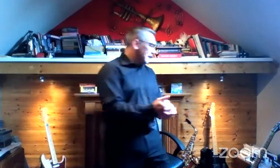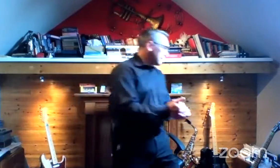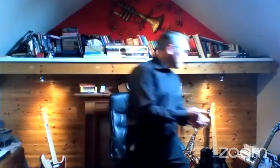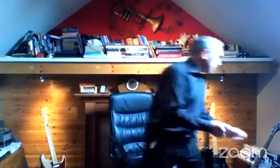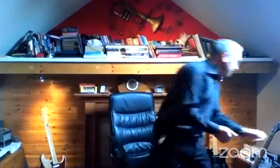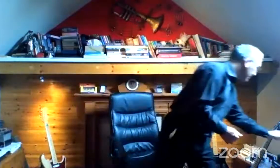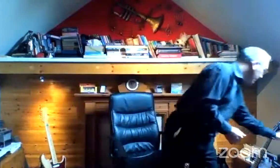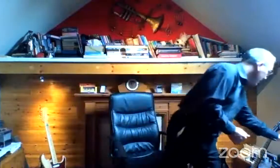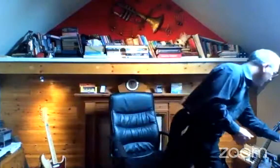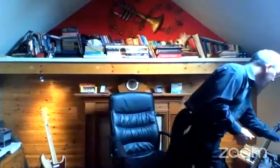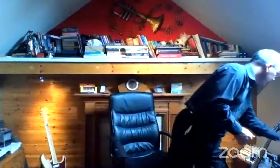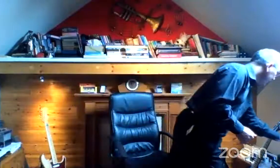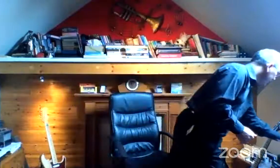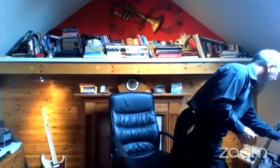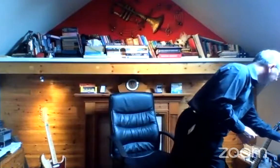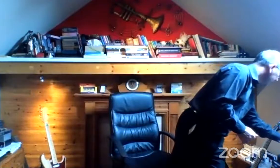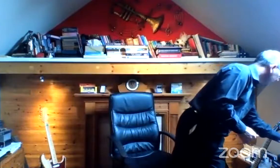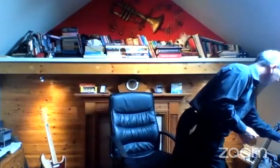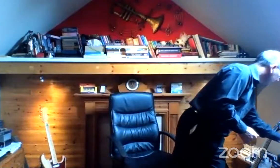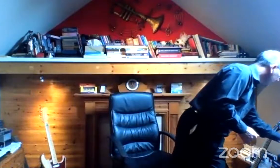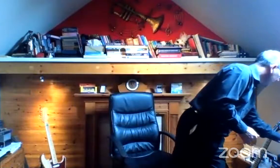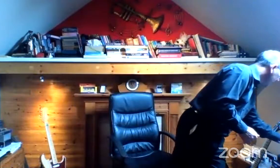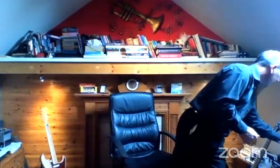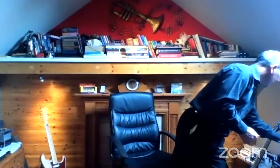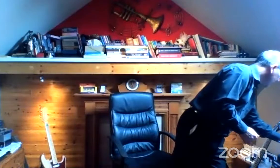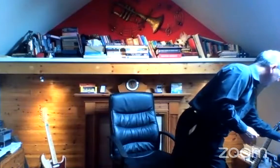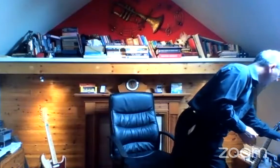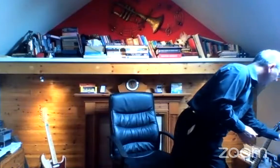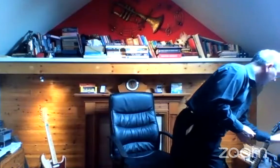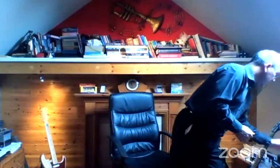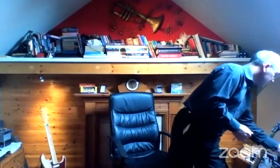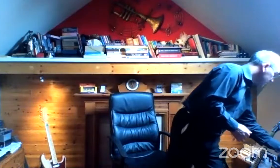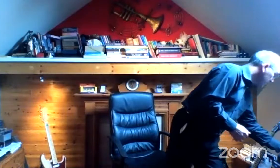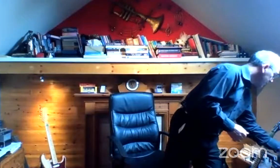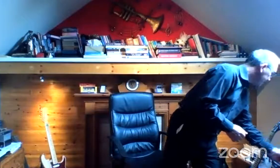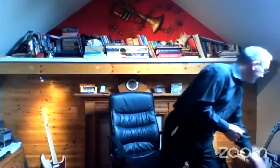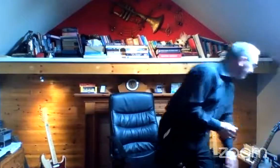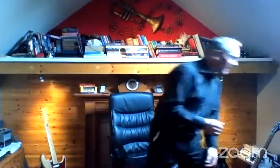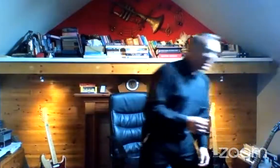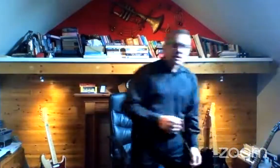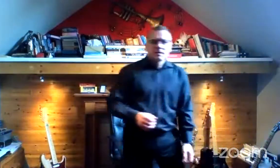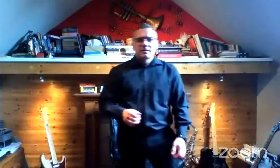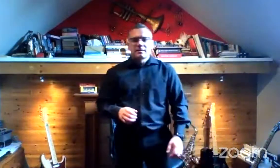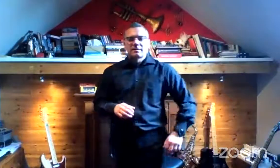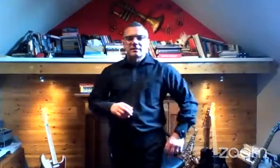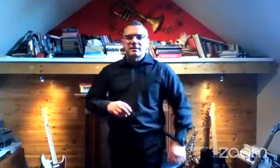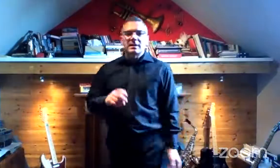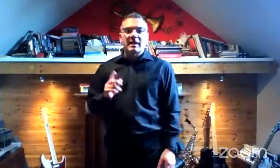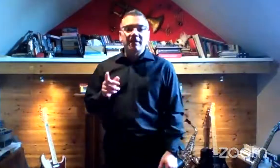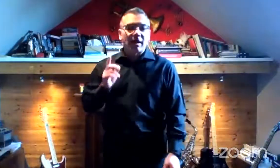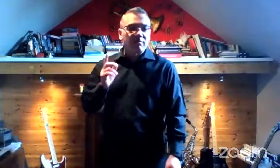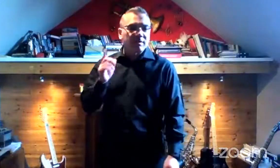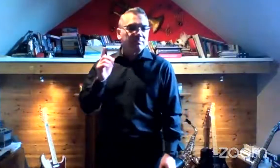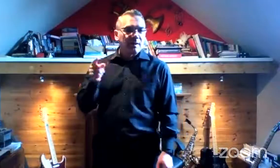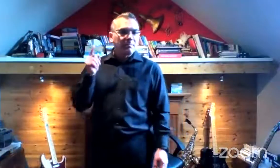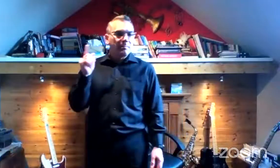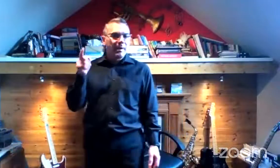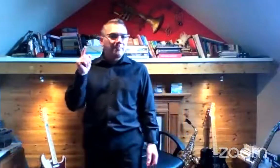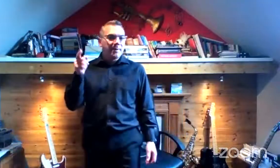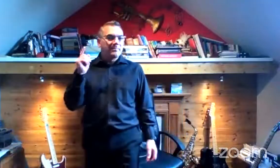I used to think maybe you love me, now baby I'm sure. You can hear that rhythm. Bah, bah,